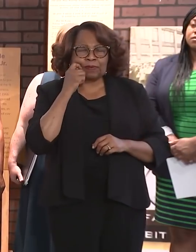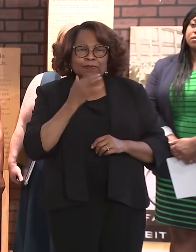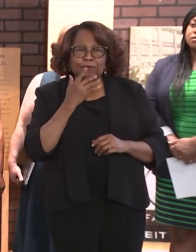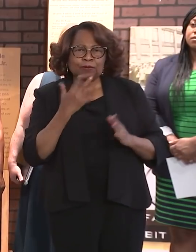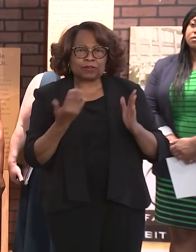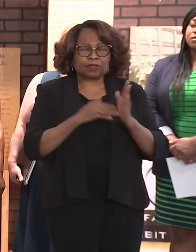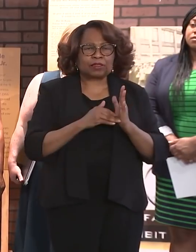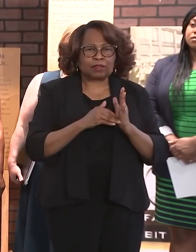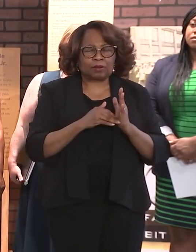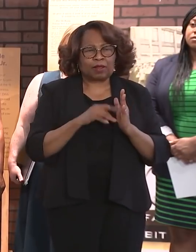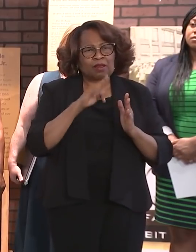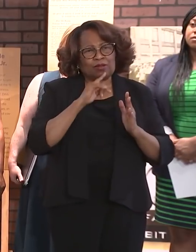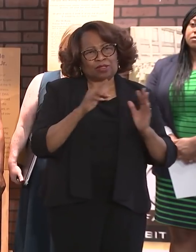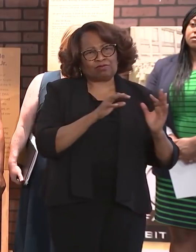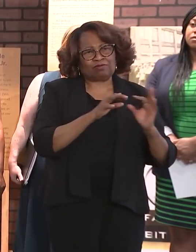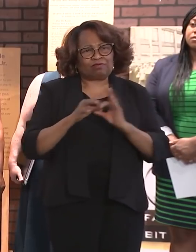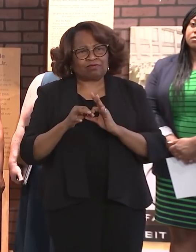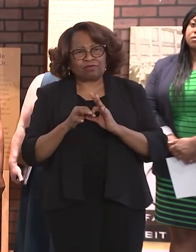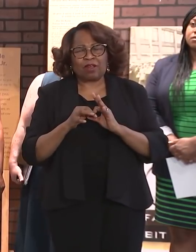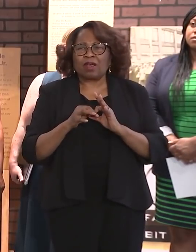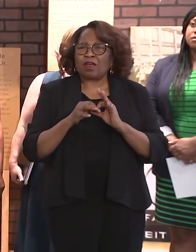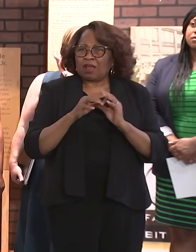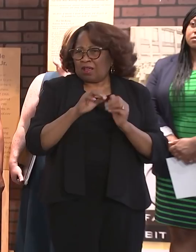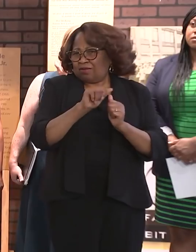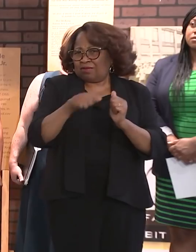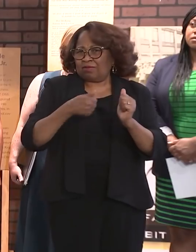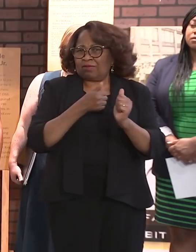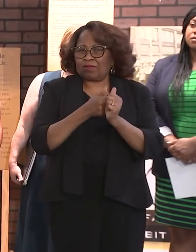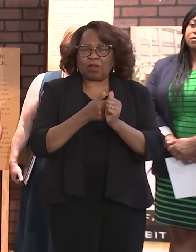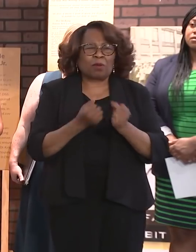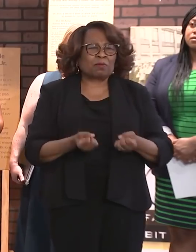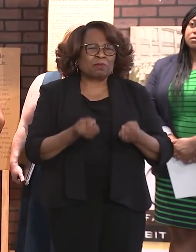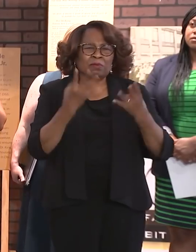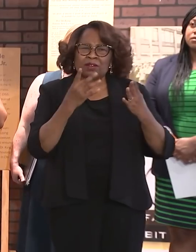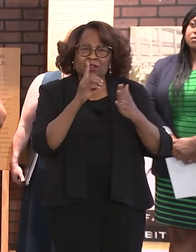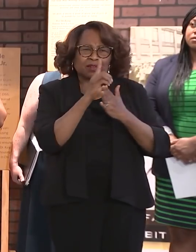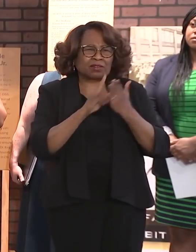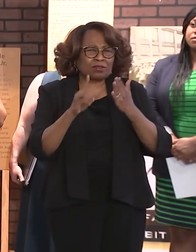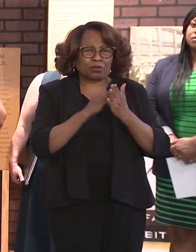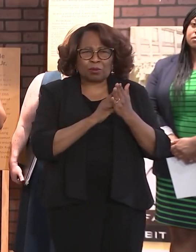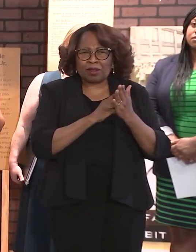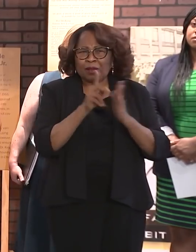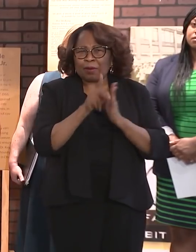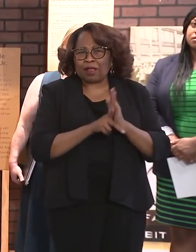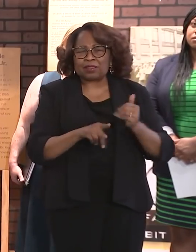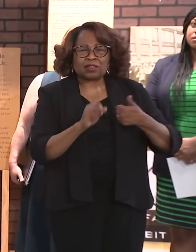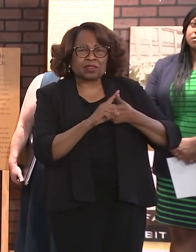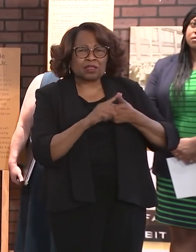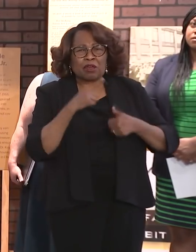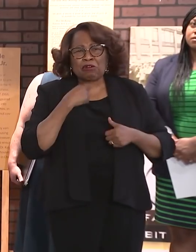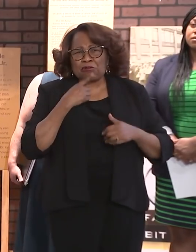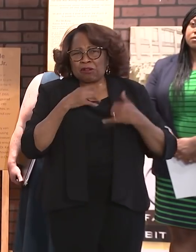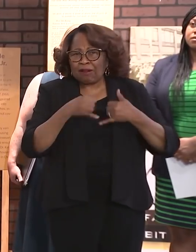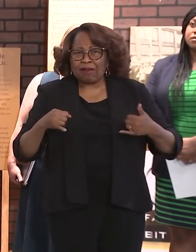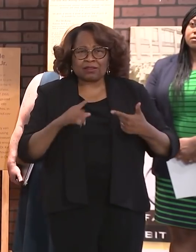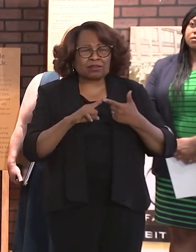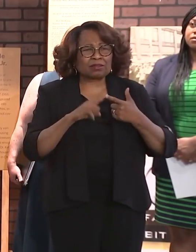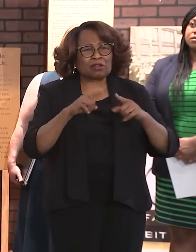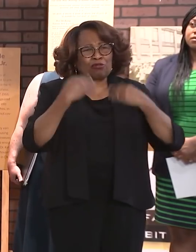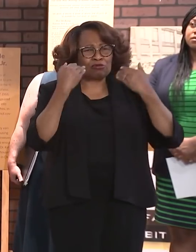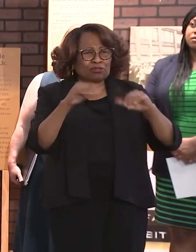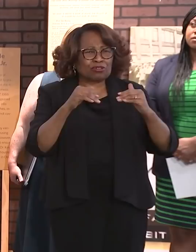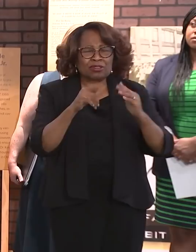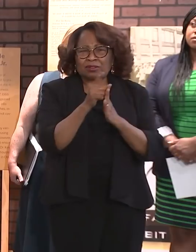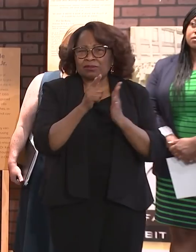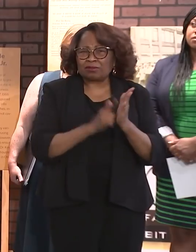And it's nestled against a backdrop of a number of discriminatory policies, such as redline, restrictive covenants, racist